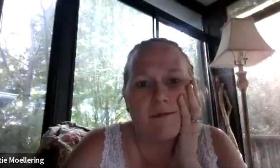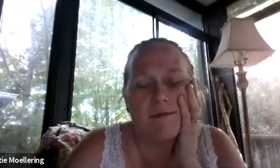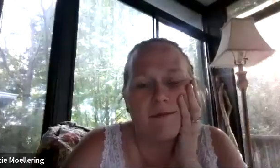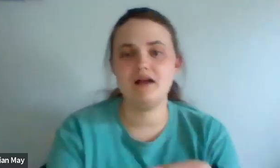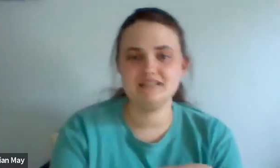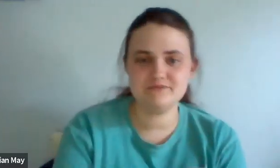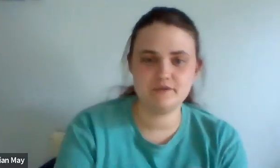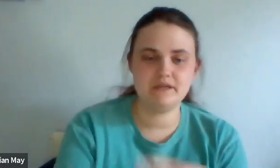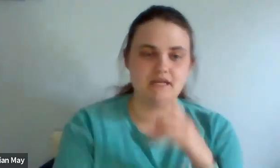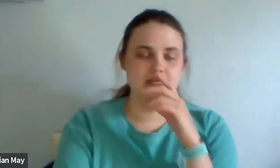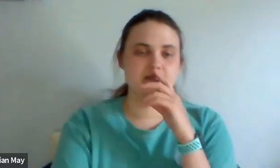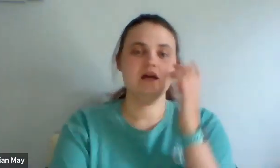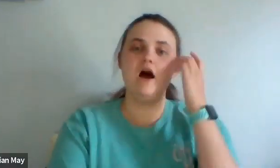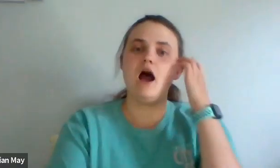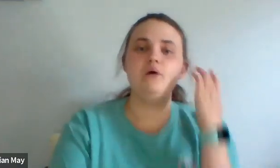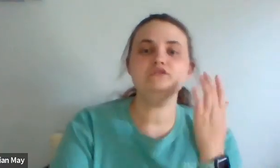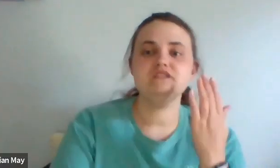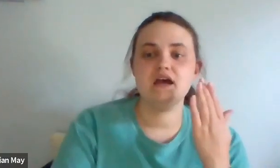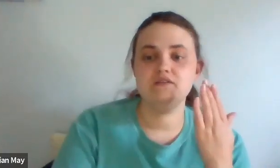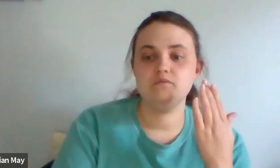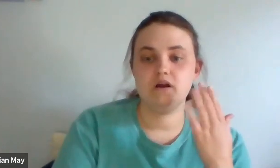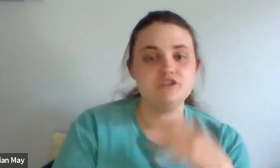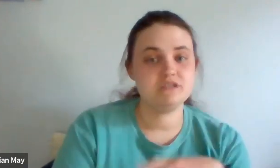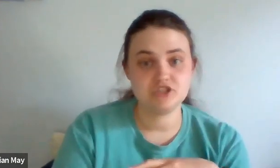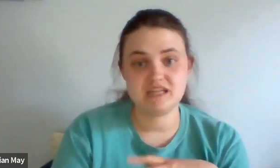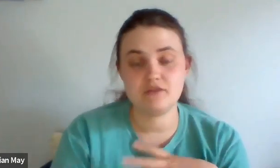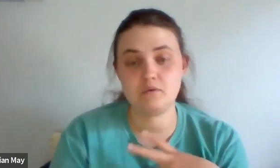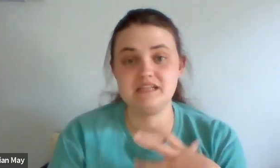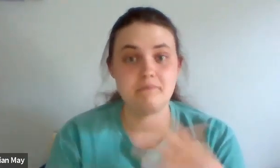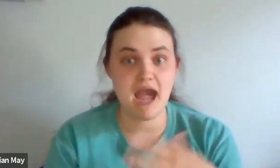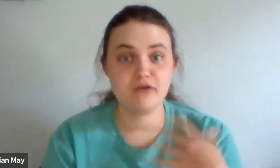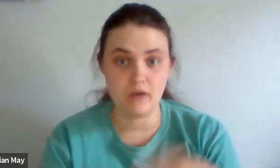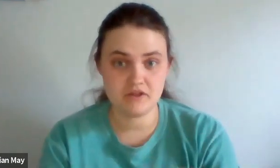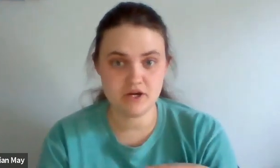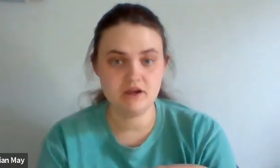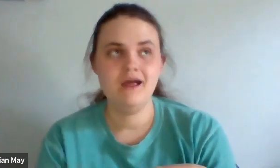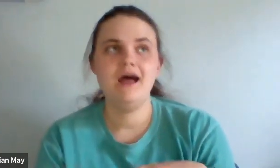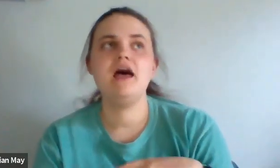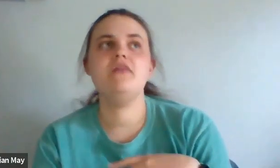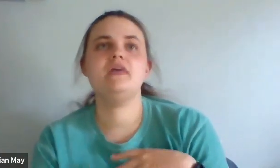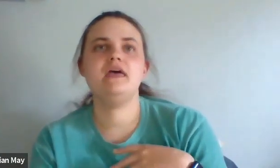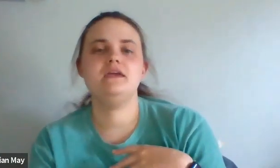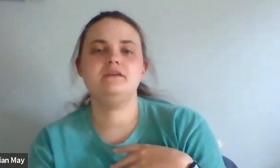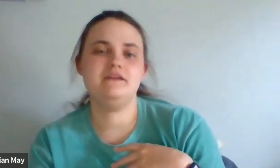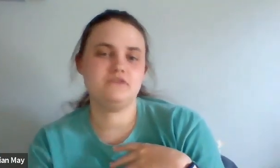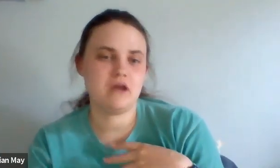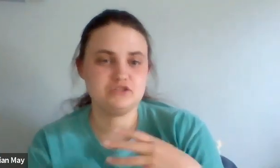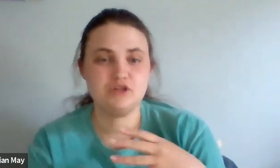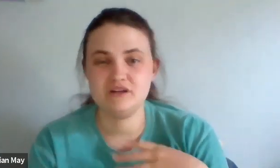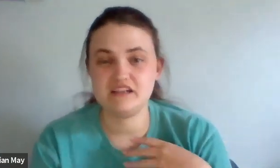So a lot of times for me is what I'll do is I'll just say the words like bad weather. And then if they're actually curious, then I'll